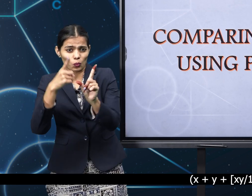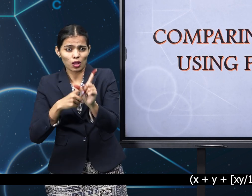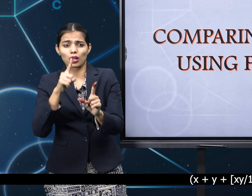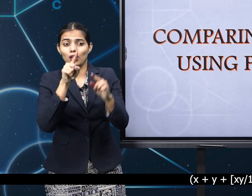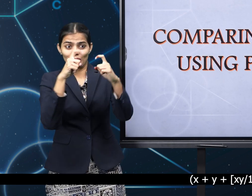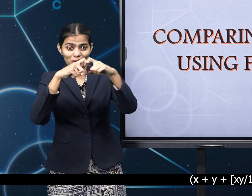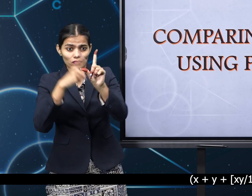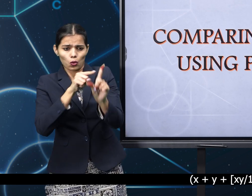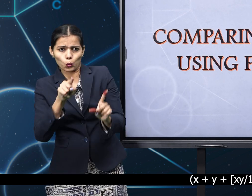hundred percent.